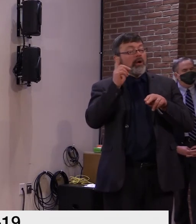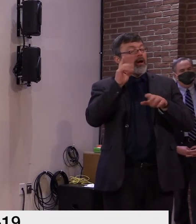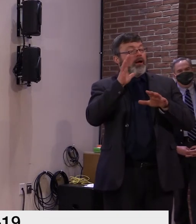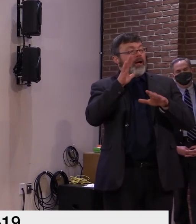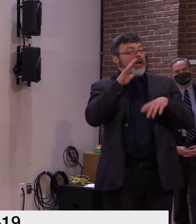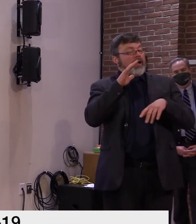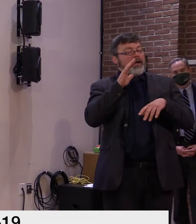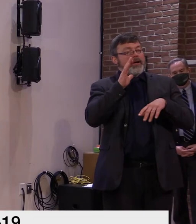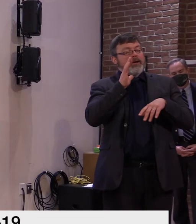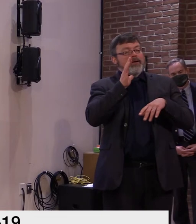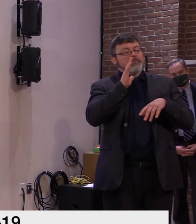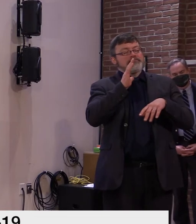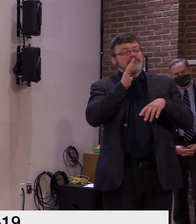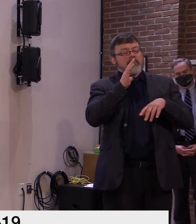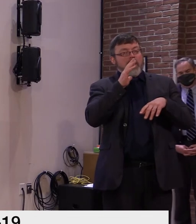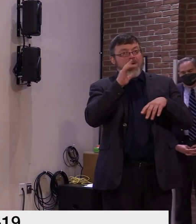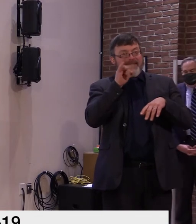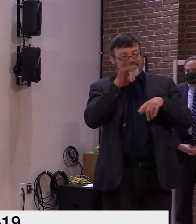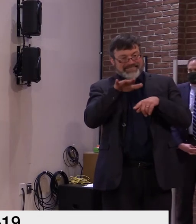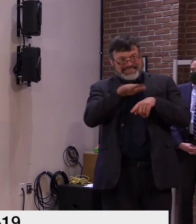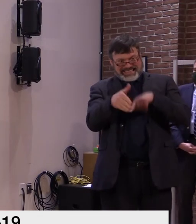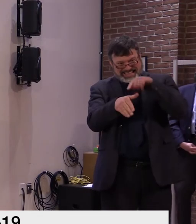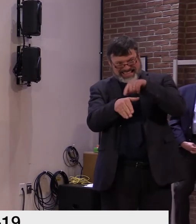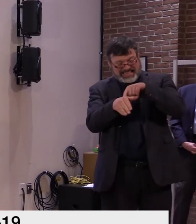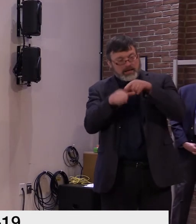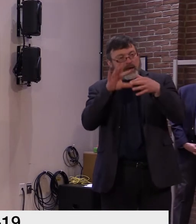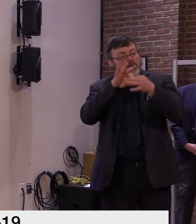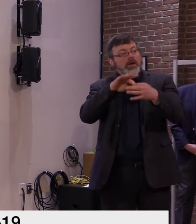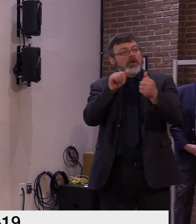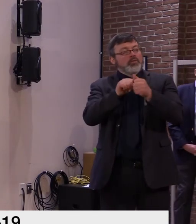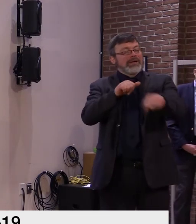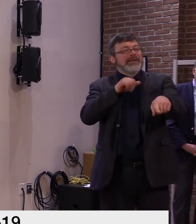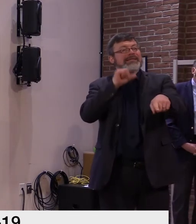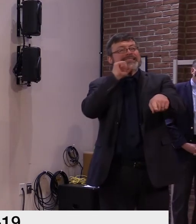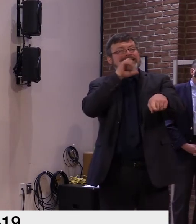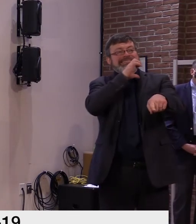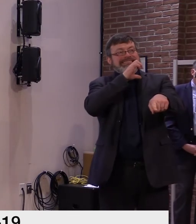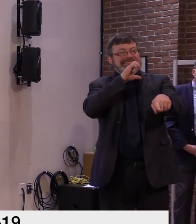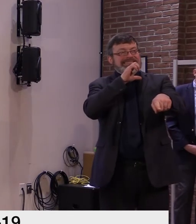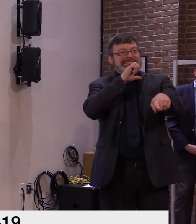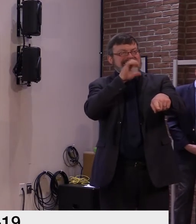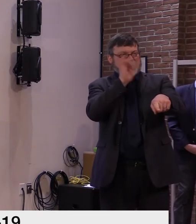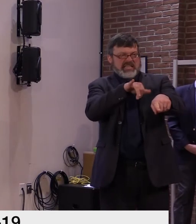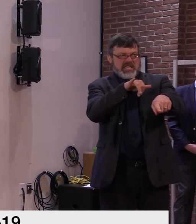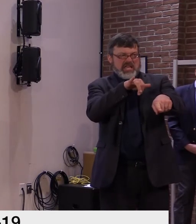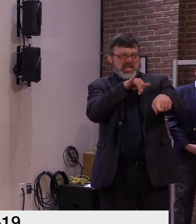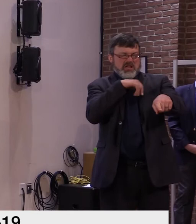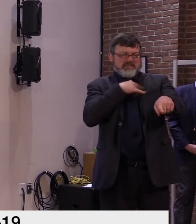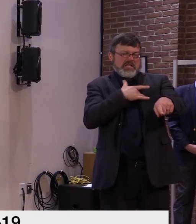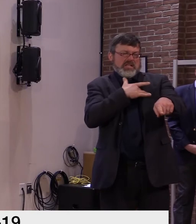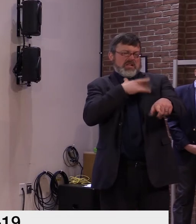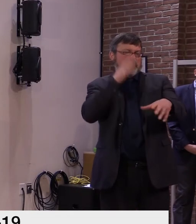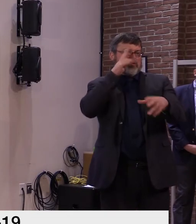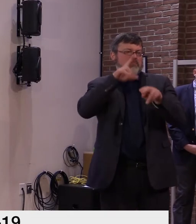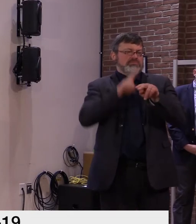and at risk for death because of serious illness. So I did show a